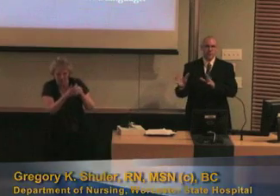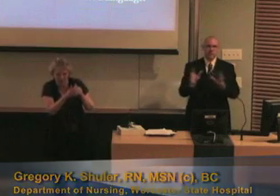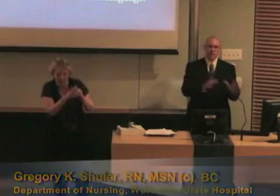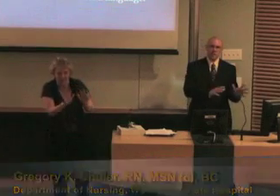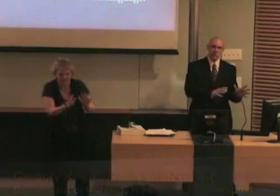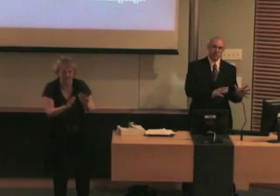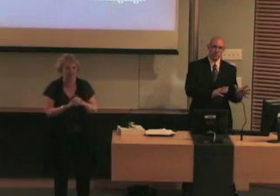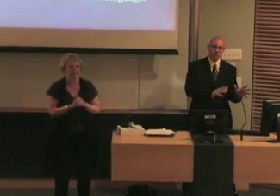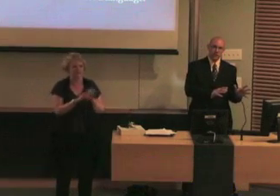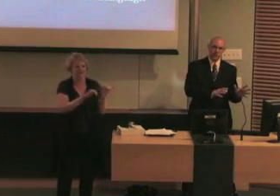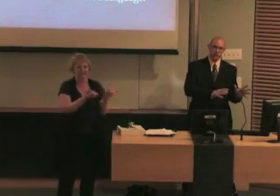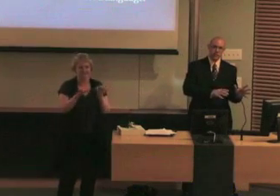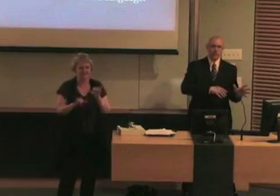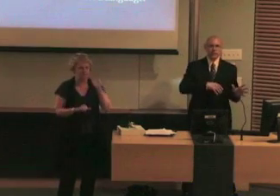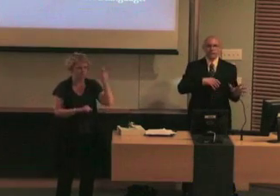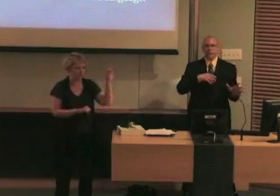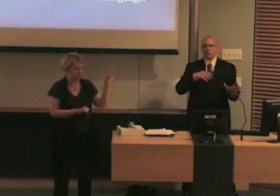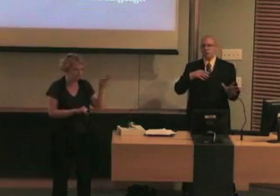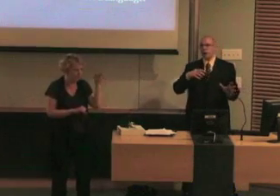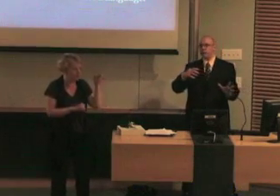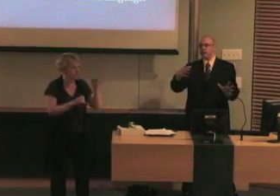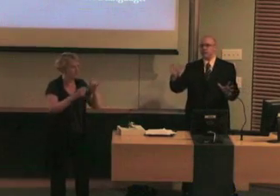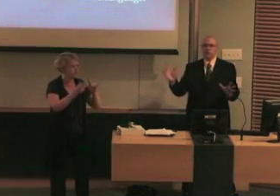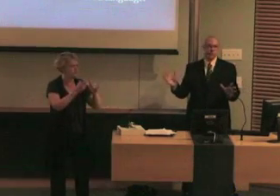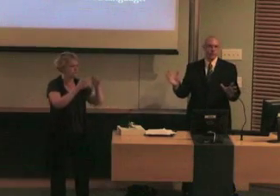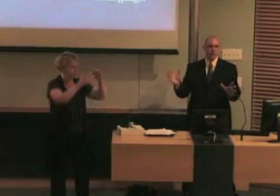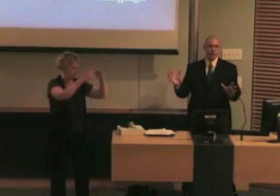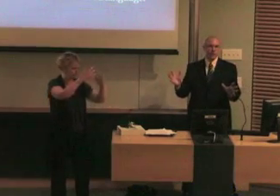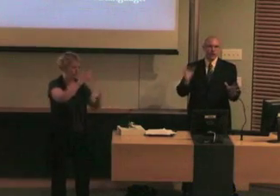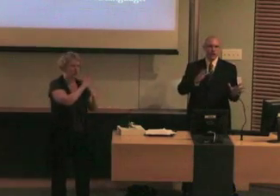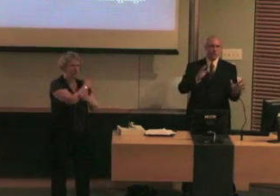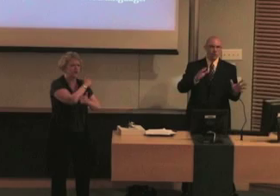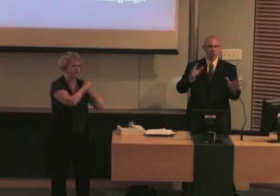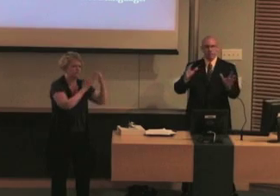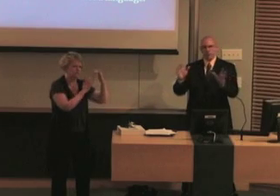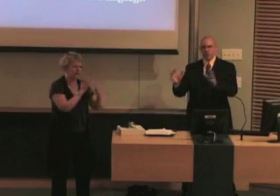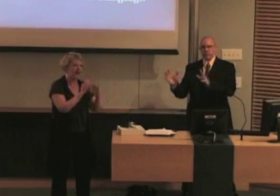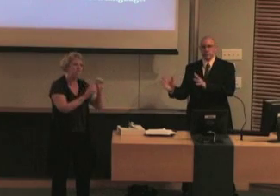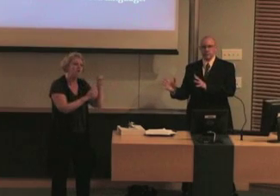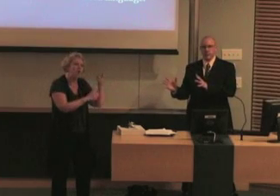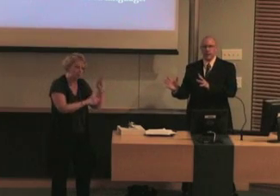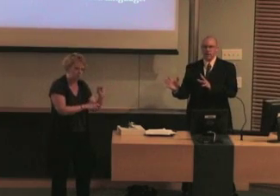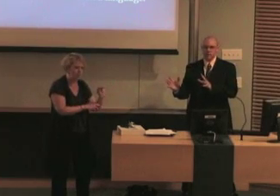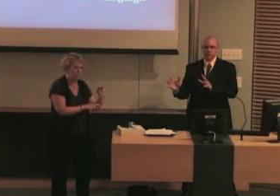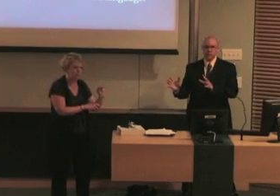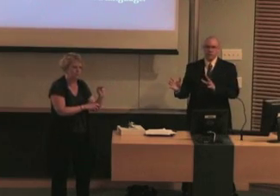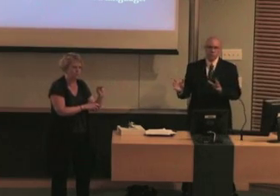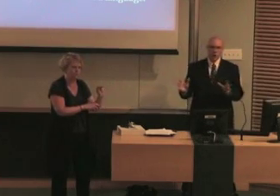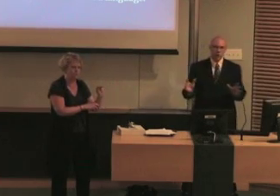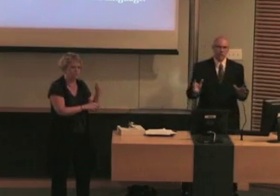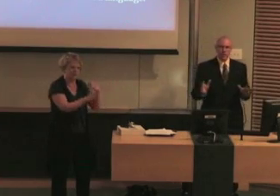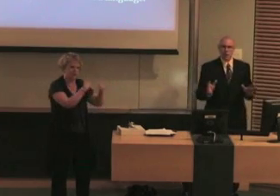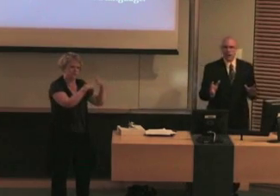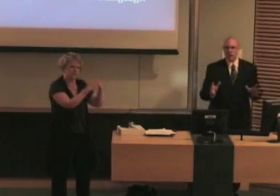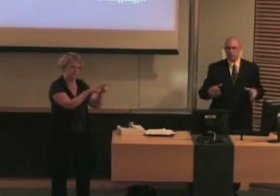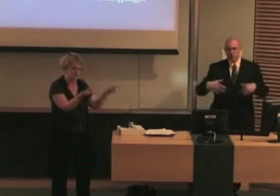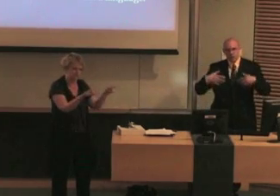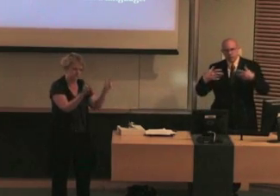So, same thing with France, same thing with all these other countries out there, they have their own various different dialects as